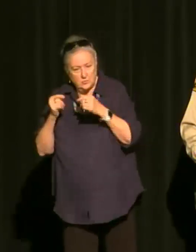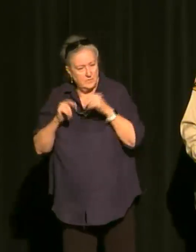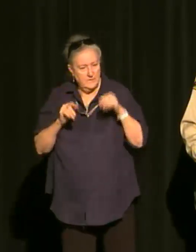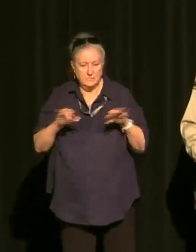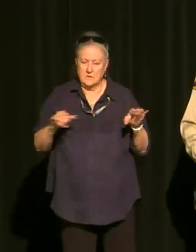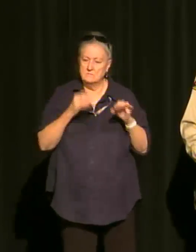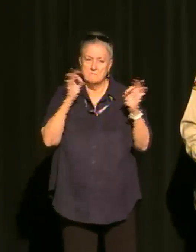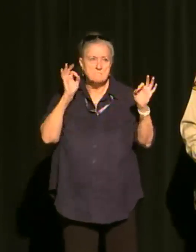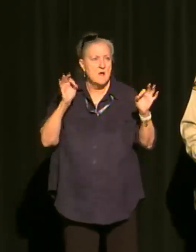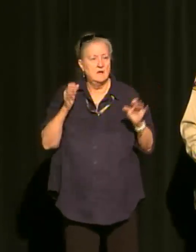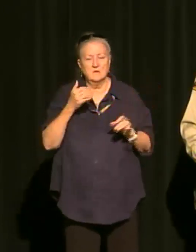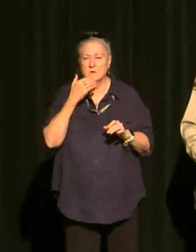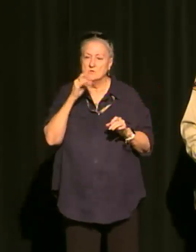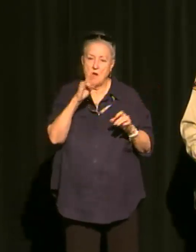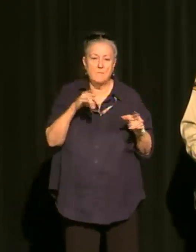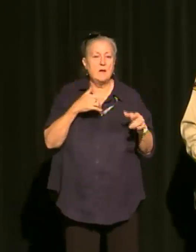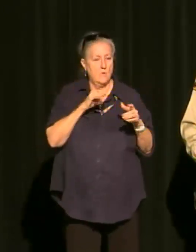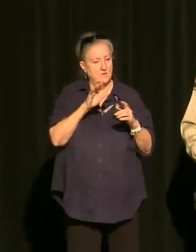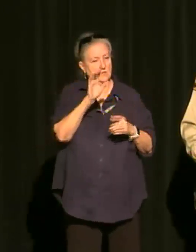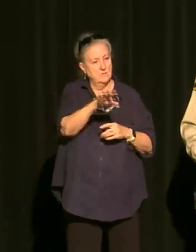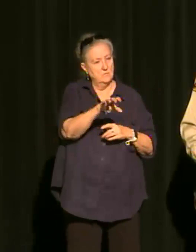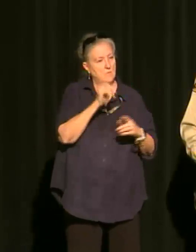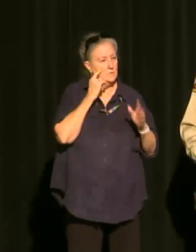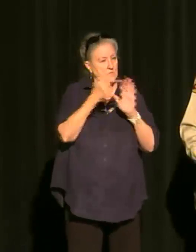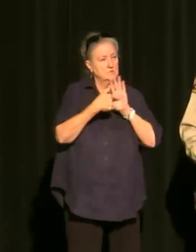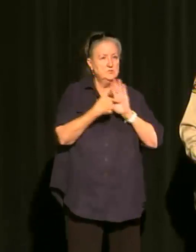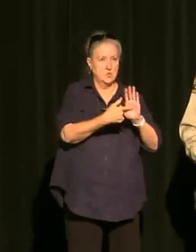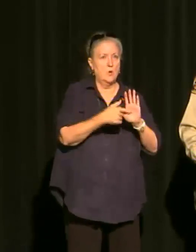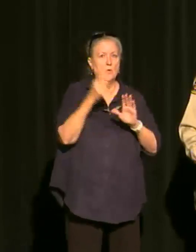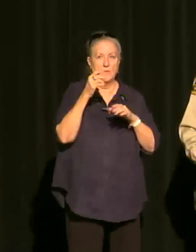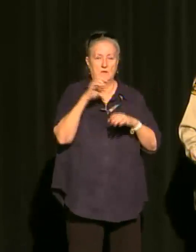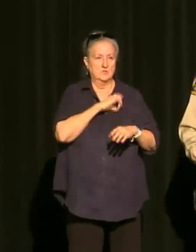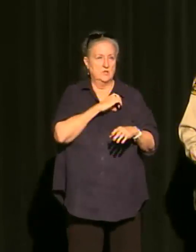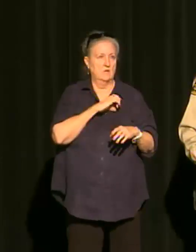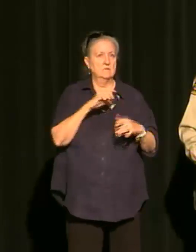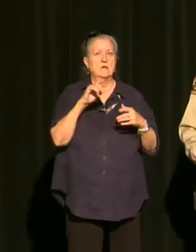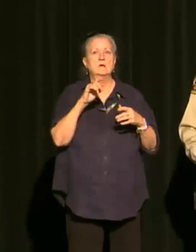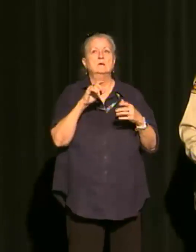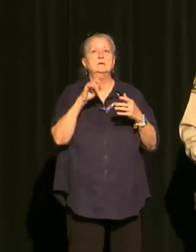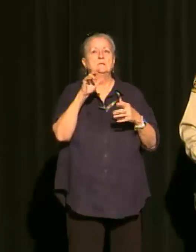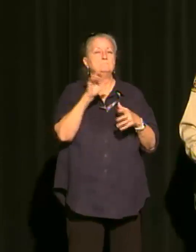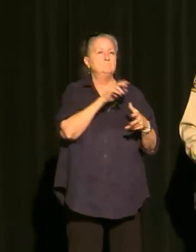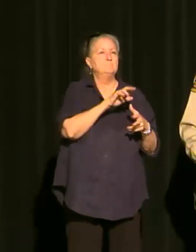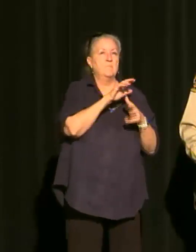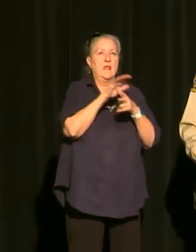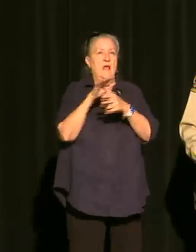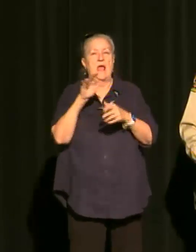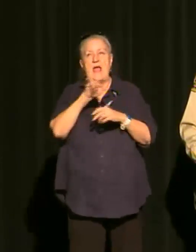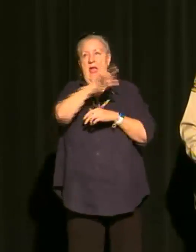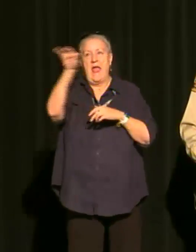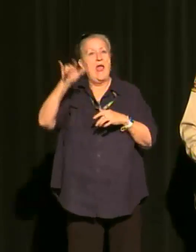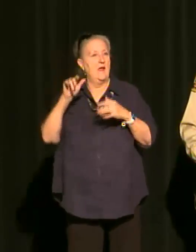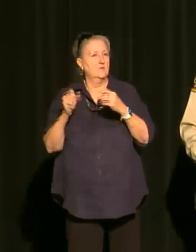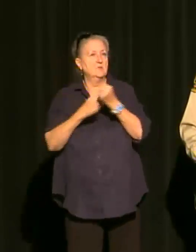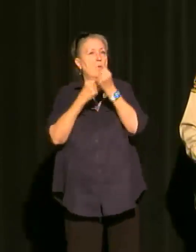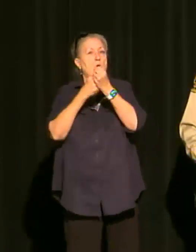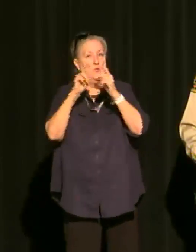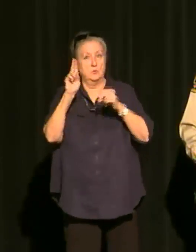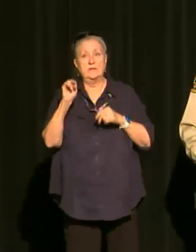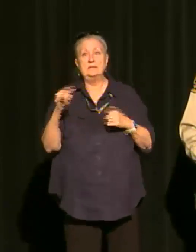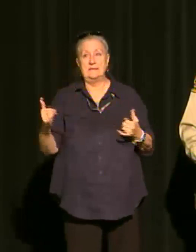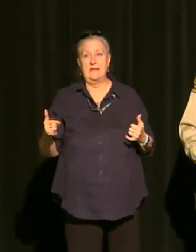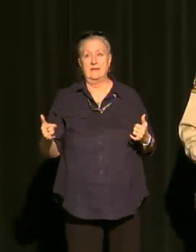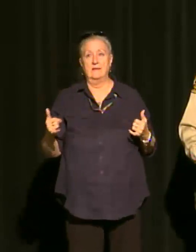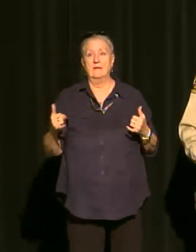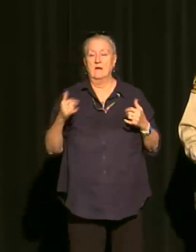job. And I want to single out the Sheriff Fire Air Support Unit today. These men